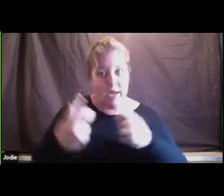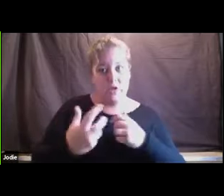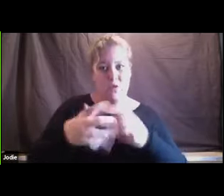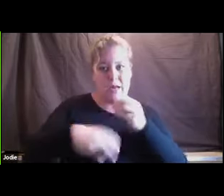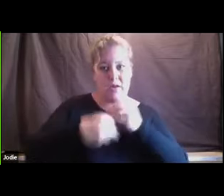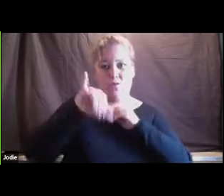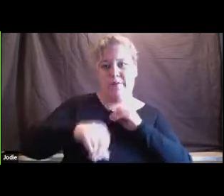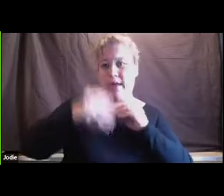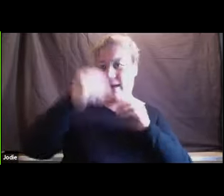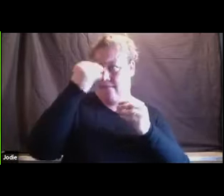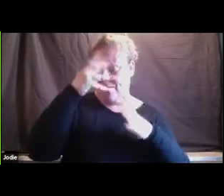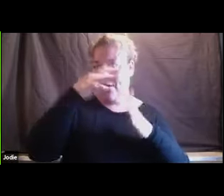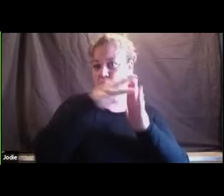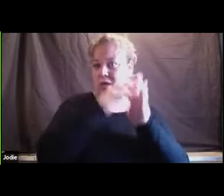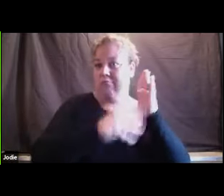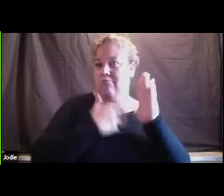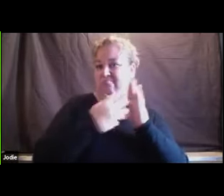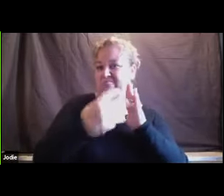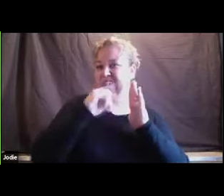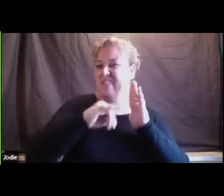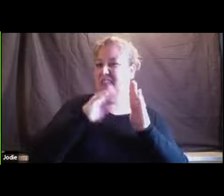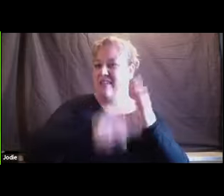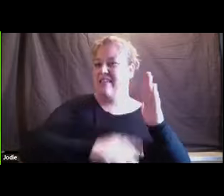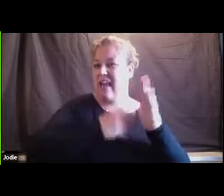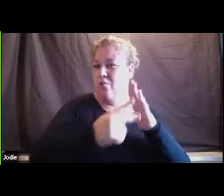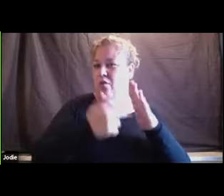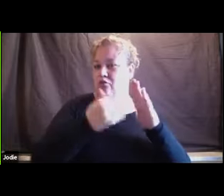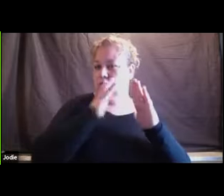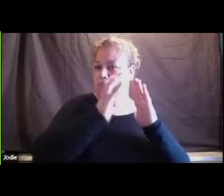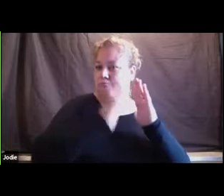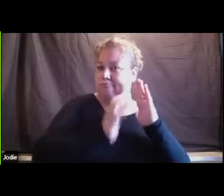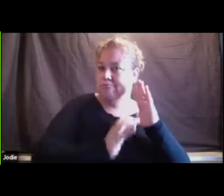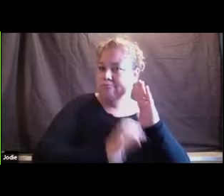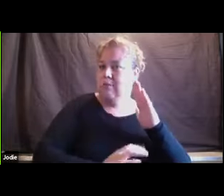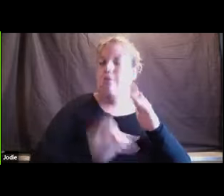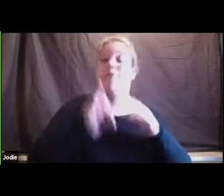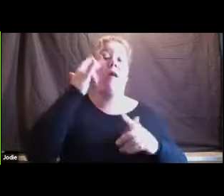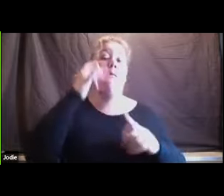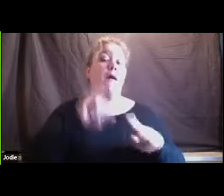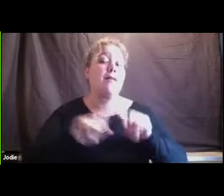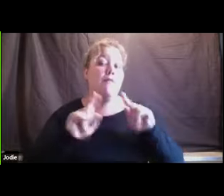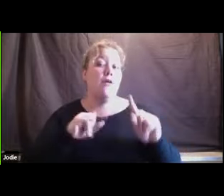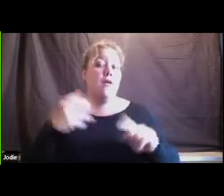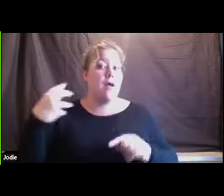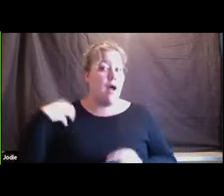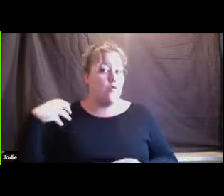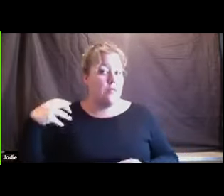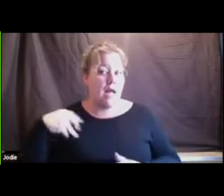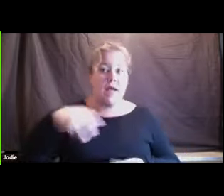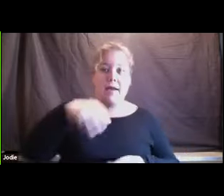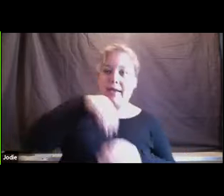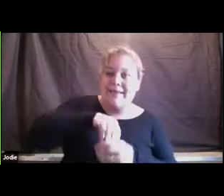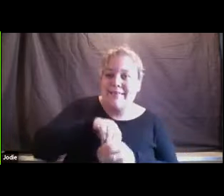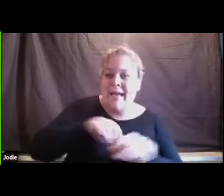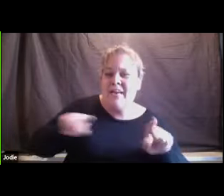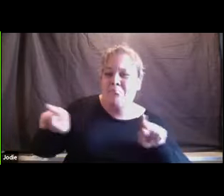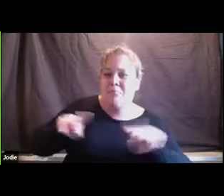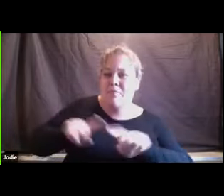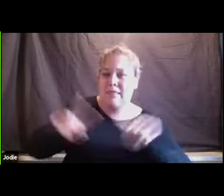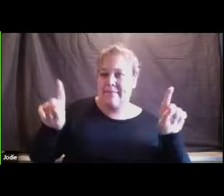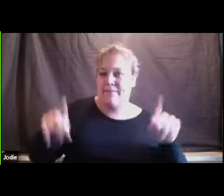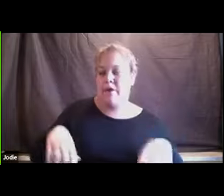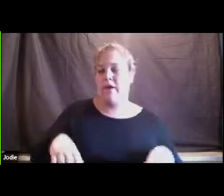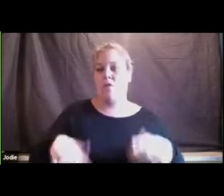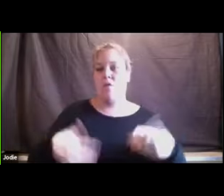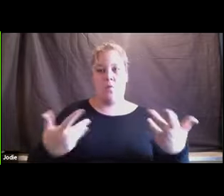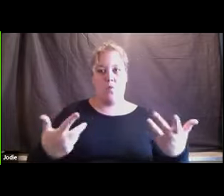table. So that's why there's a difference between if you're having a gathering indoors versus outdoors, and what is the level of activity of